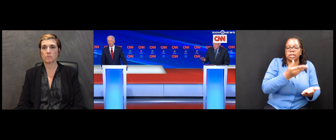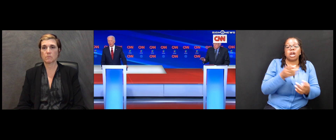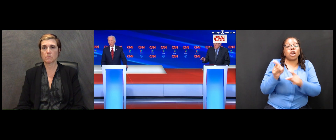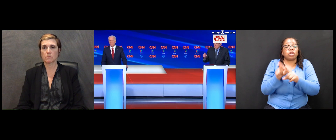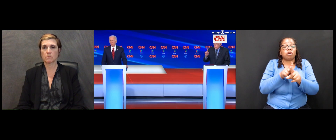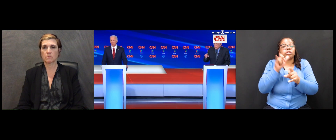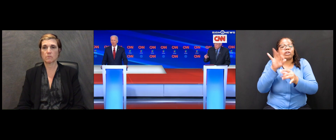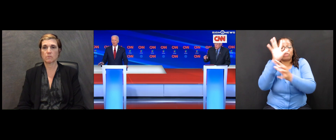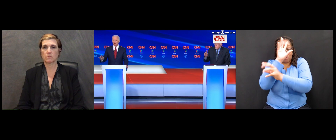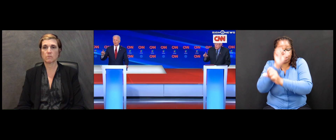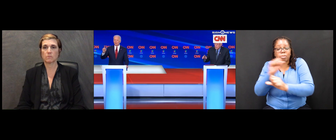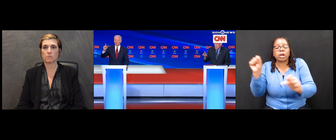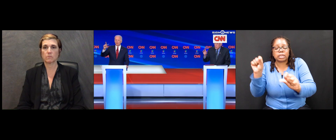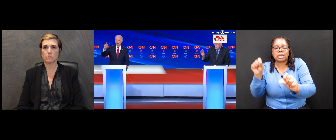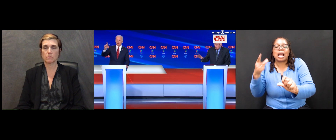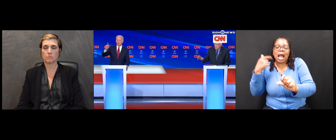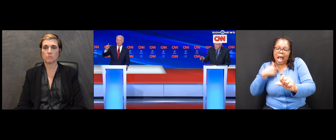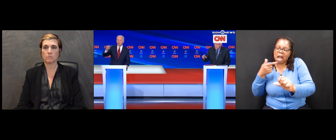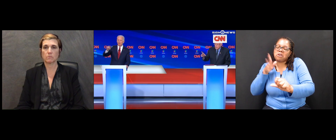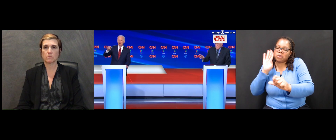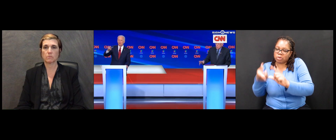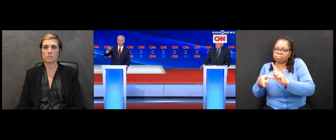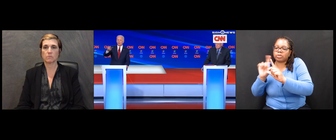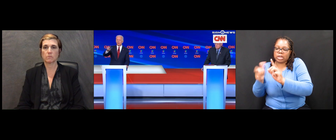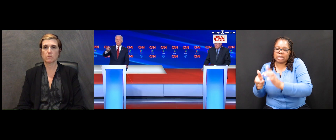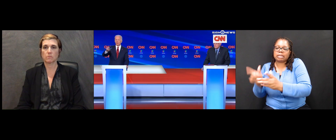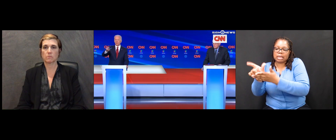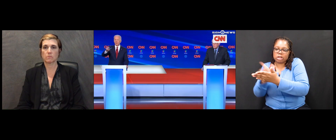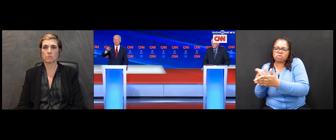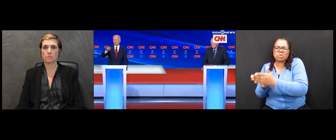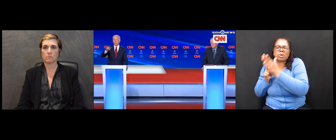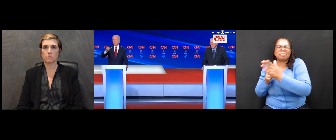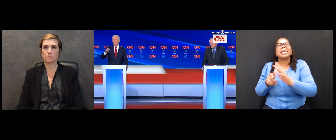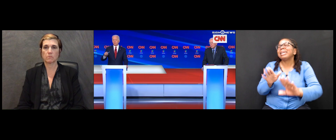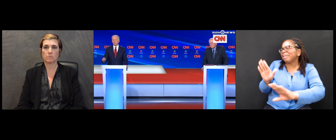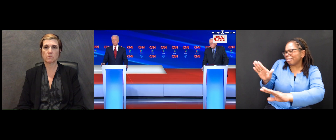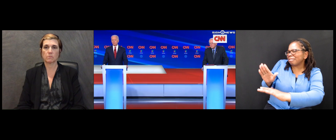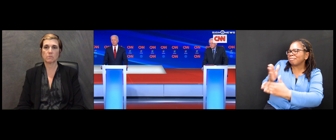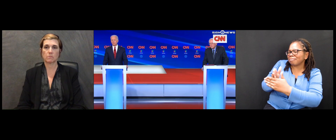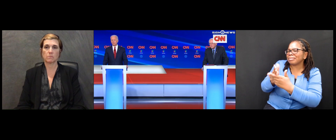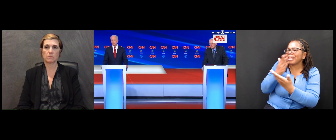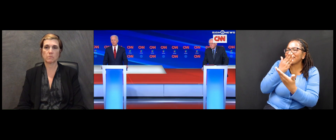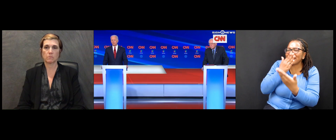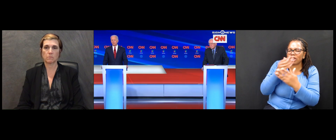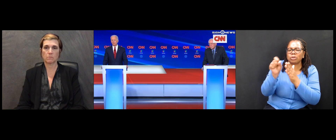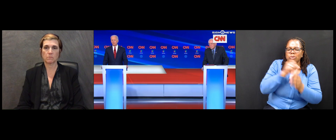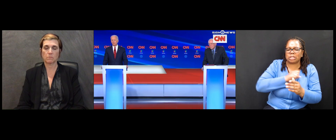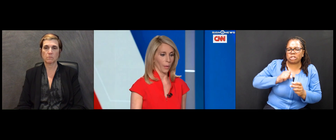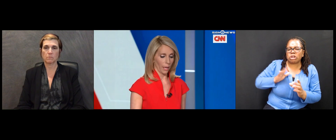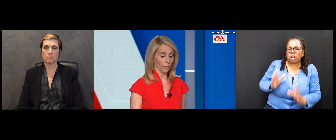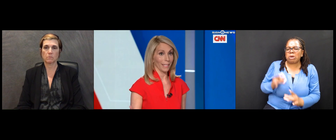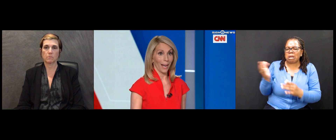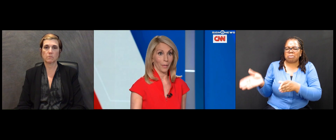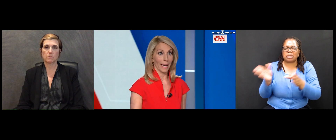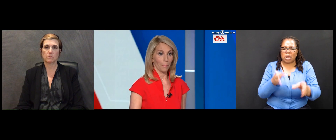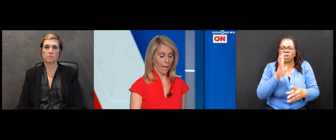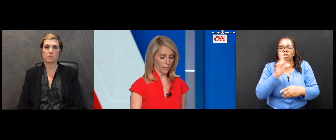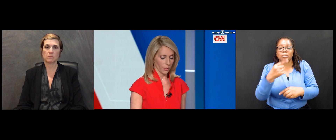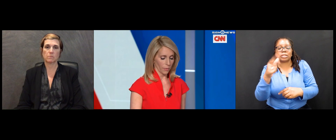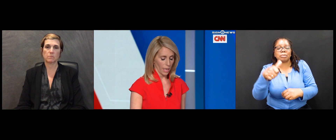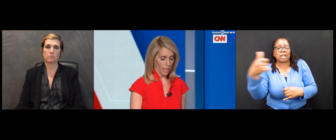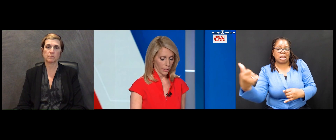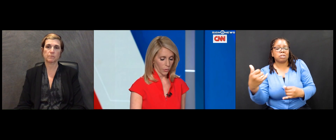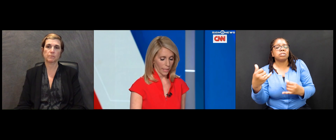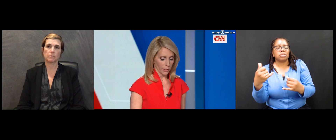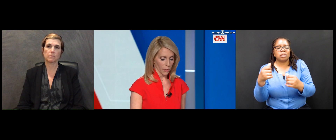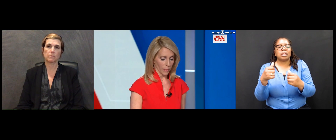legal status of the 1.8 million. Senator, thank you. We're going to talk about immigration in a minute. But first, I want to ask about something that's going on right now. Again, back